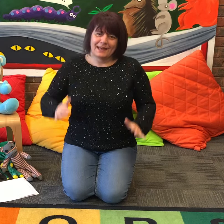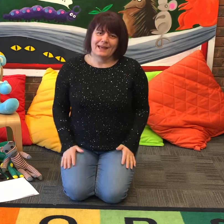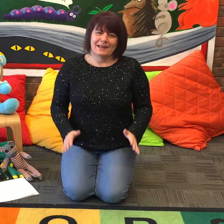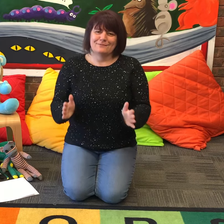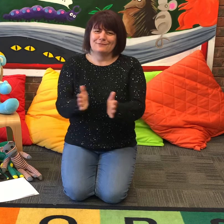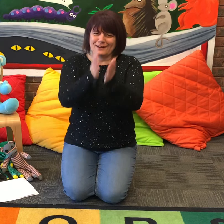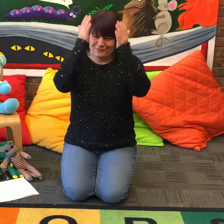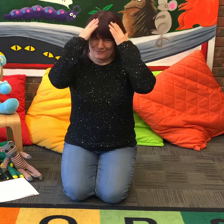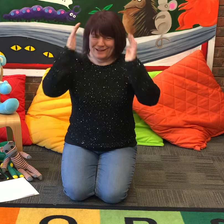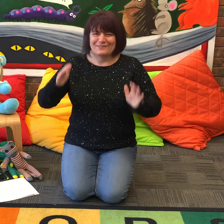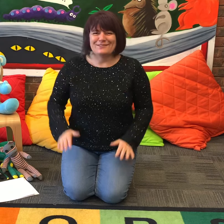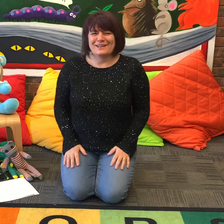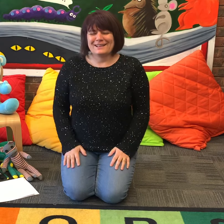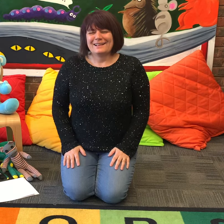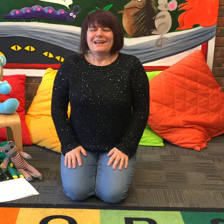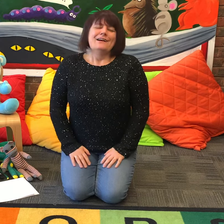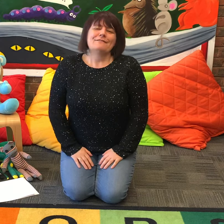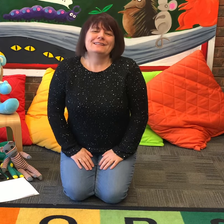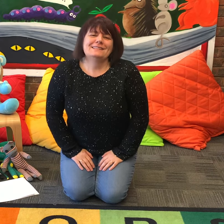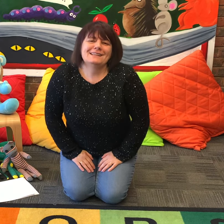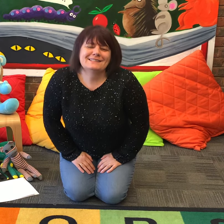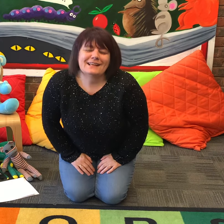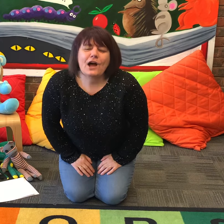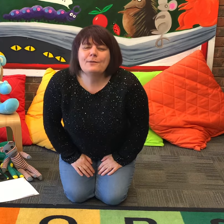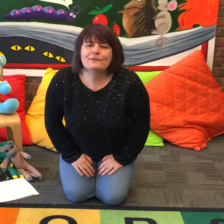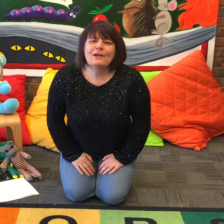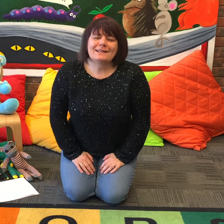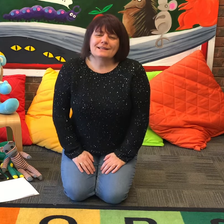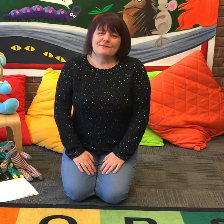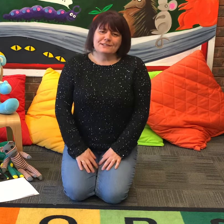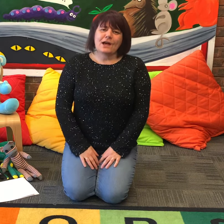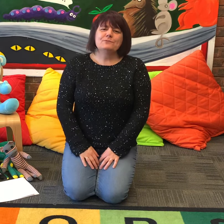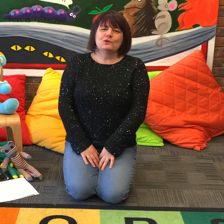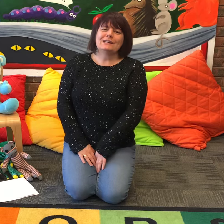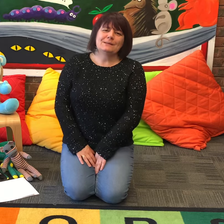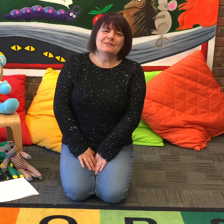1, 2, 3, 4, 5, 6, 7, 8, 9, 10, round and round the ring. Fantastic. I hope you've all had a lovely time joining in with this